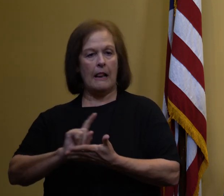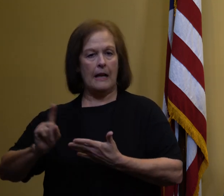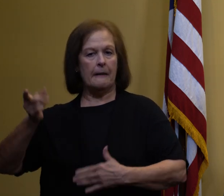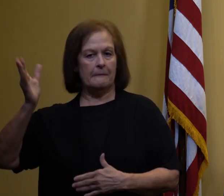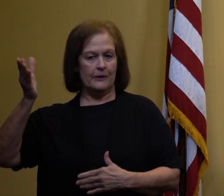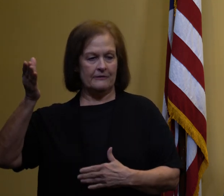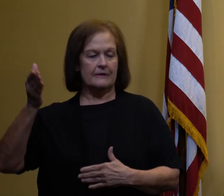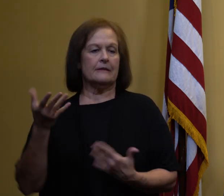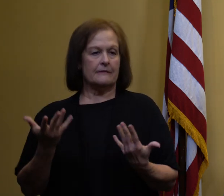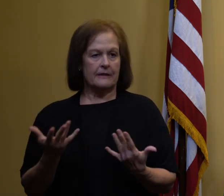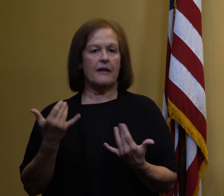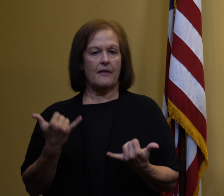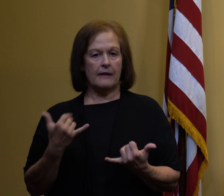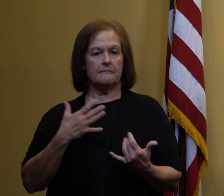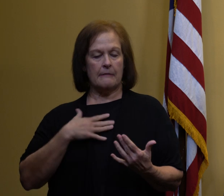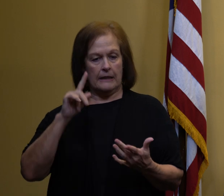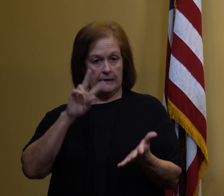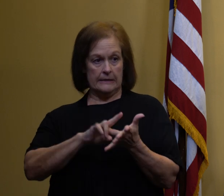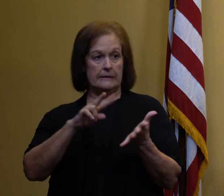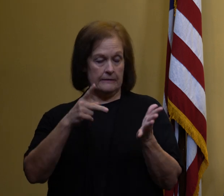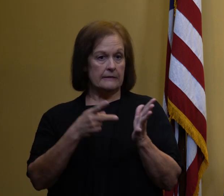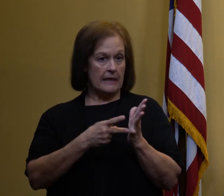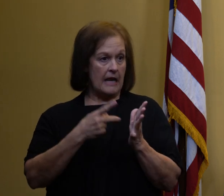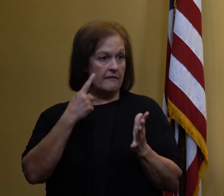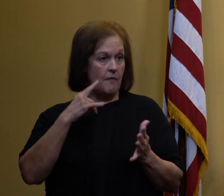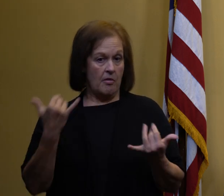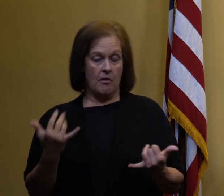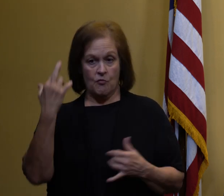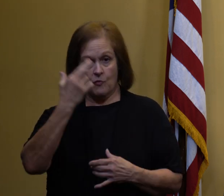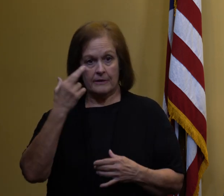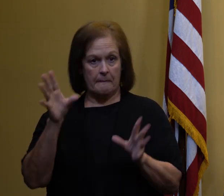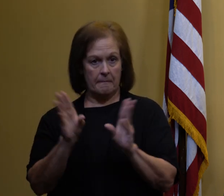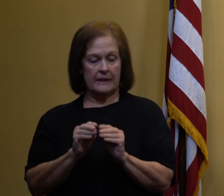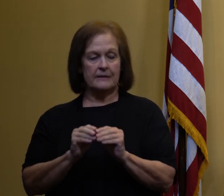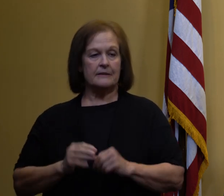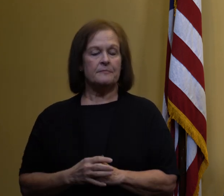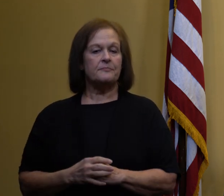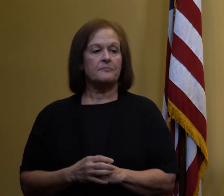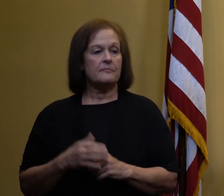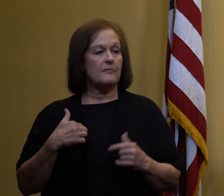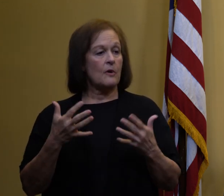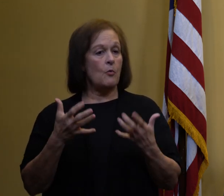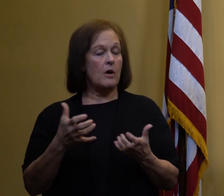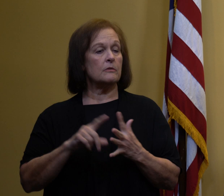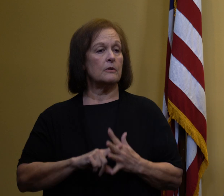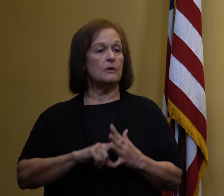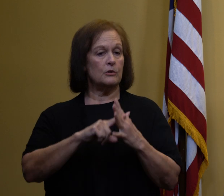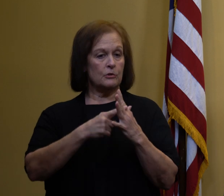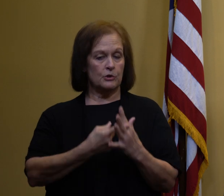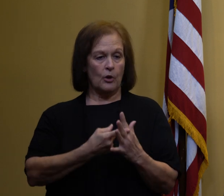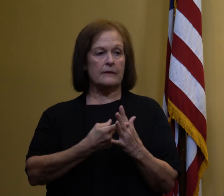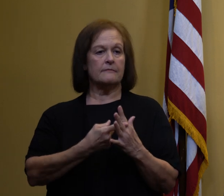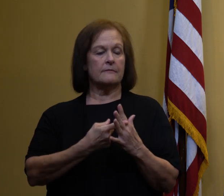Wednesday briefings, and so that is the intent again this morning. I do want to start off with